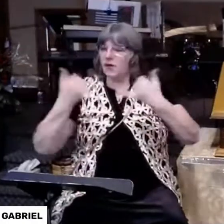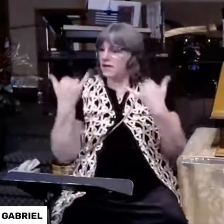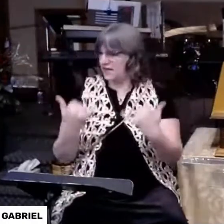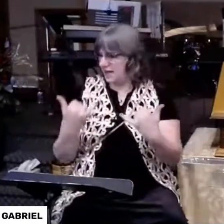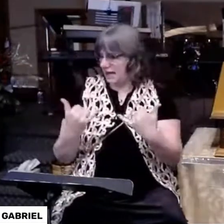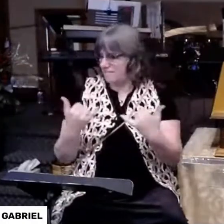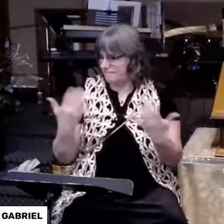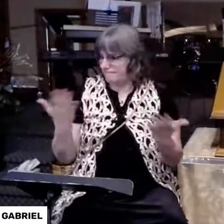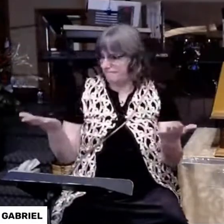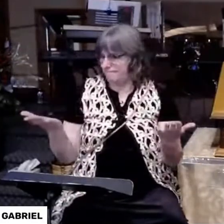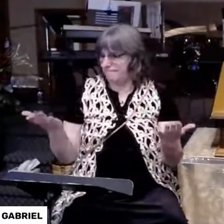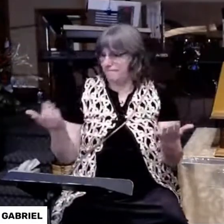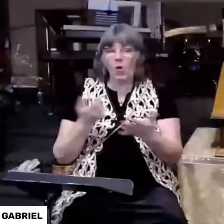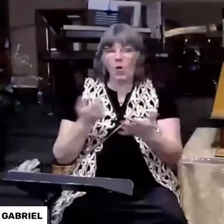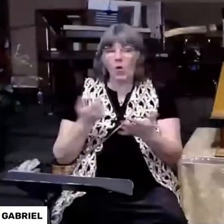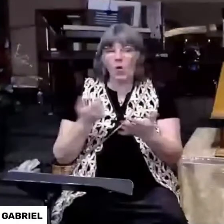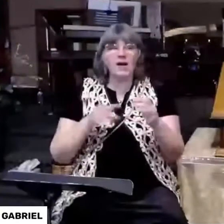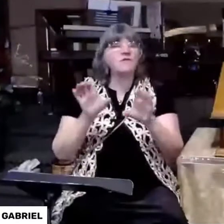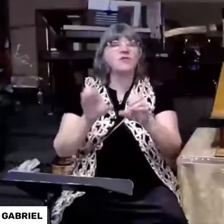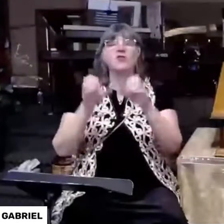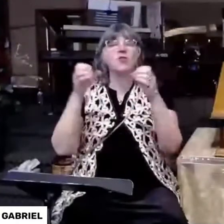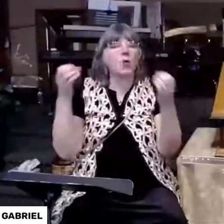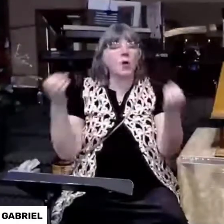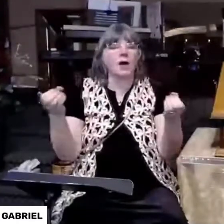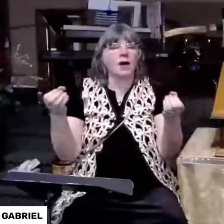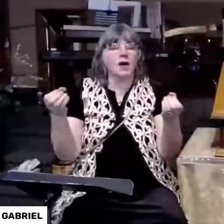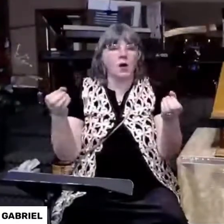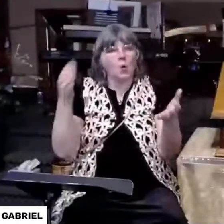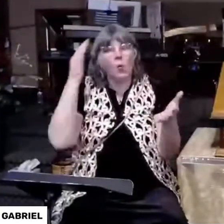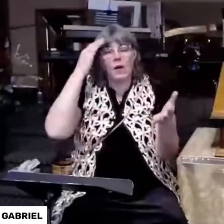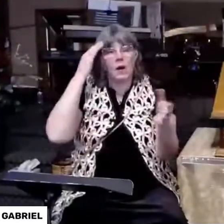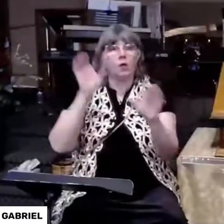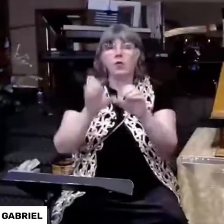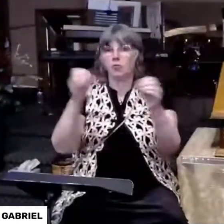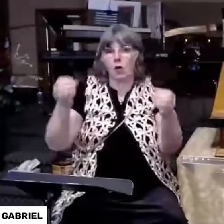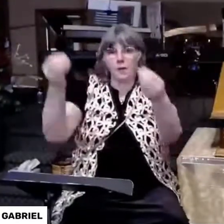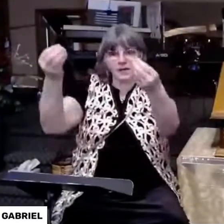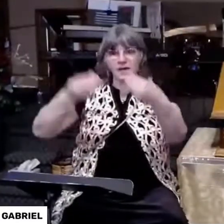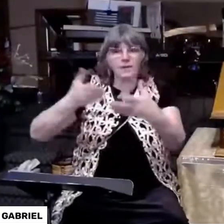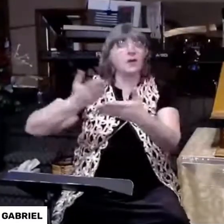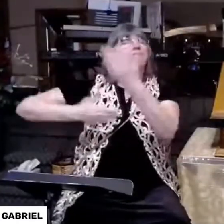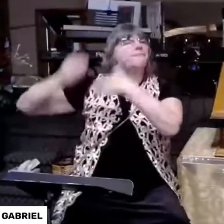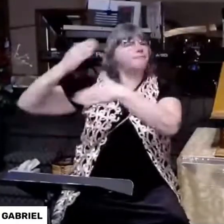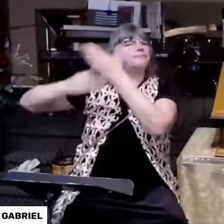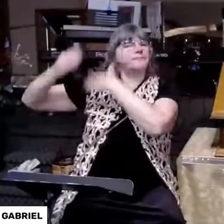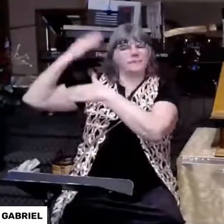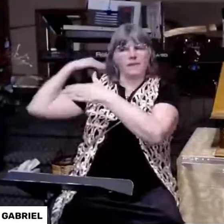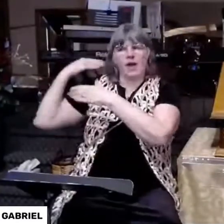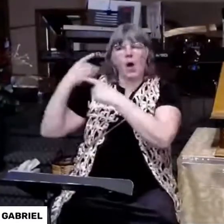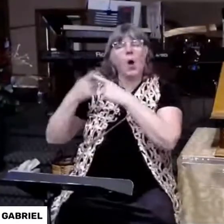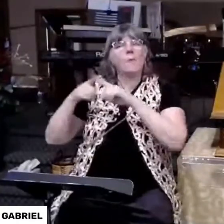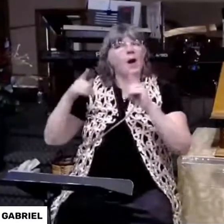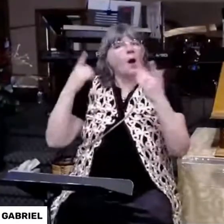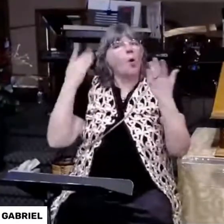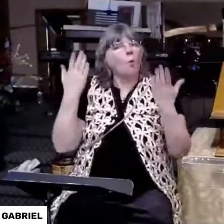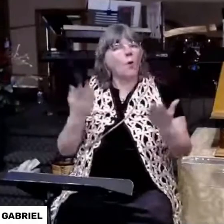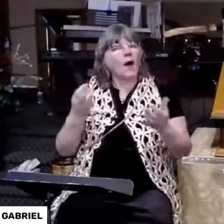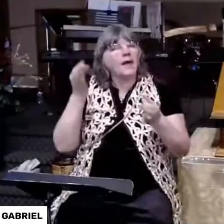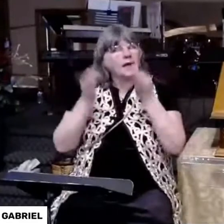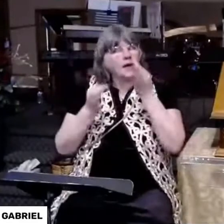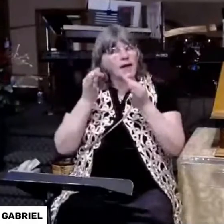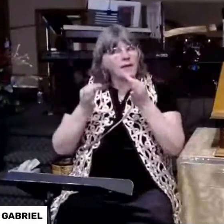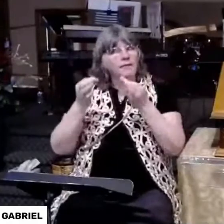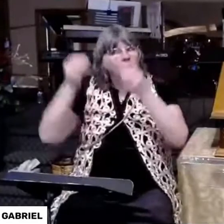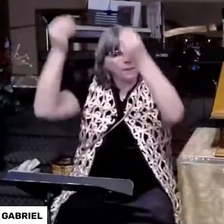What if, you know, the Torah was given at a certain time? But what if it were given today? What